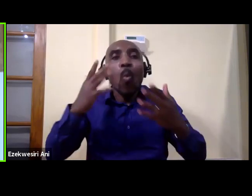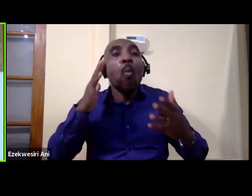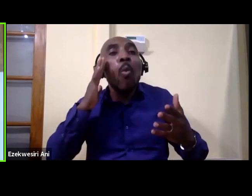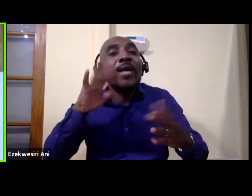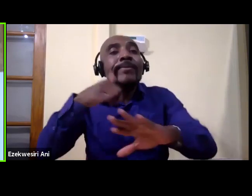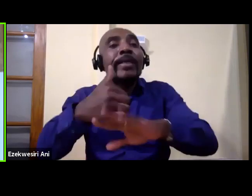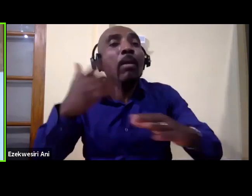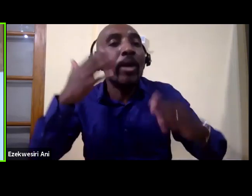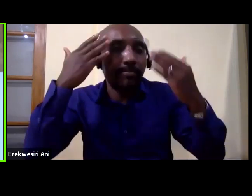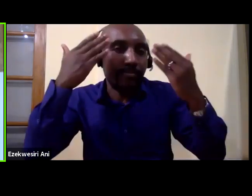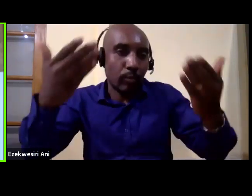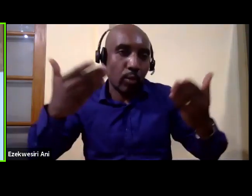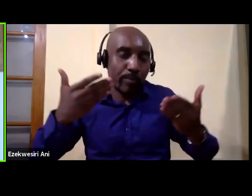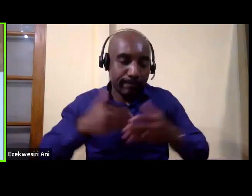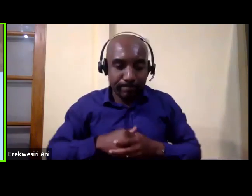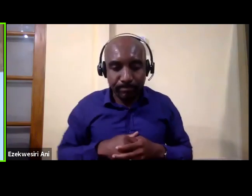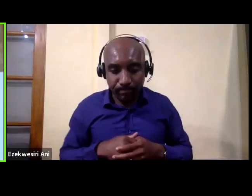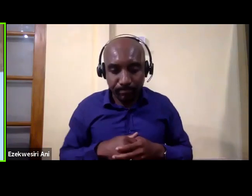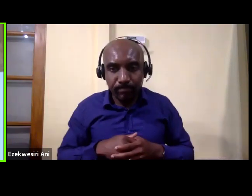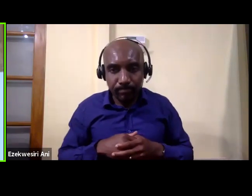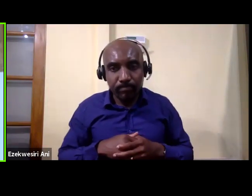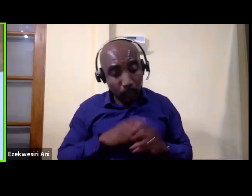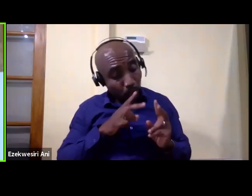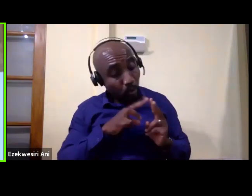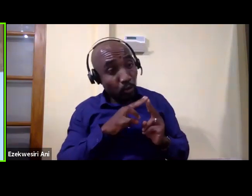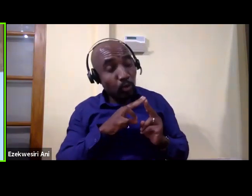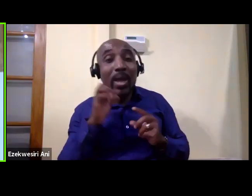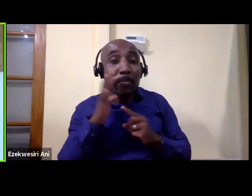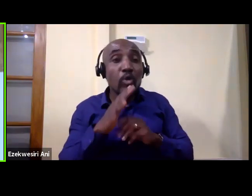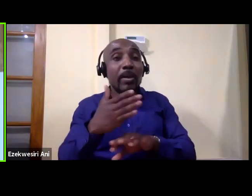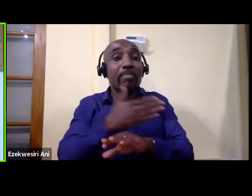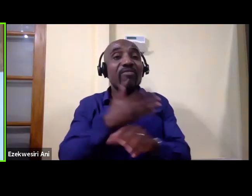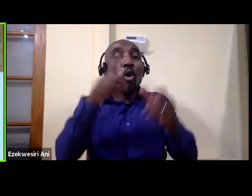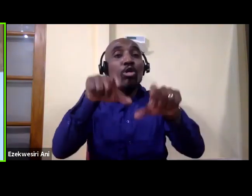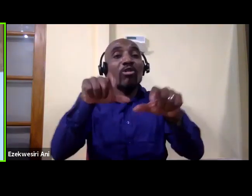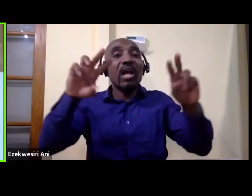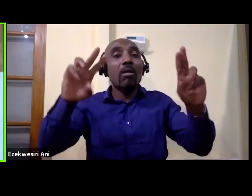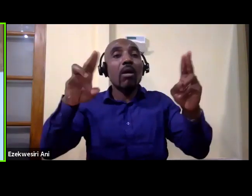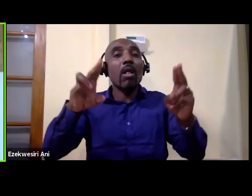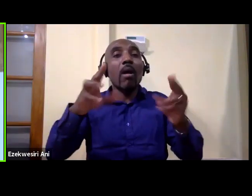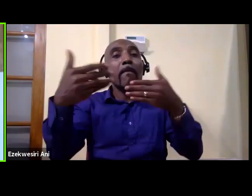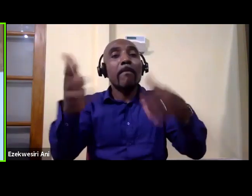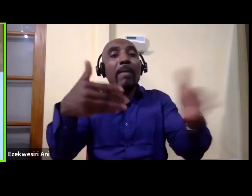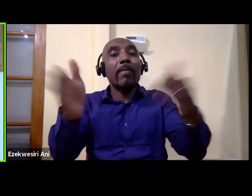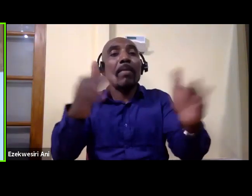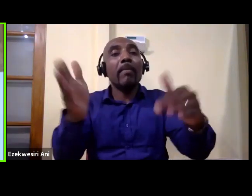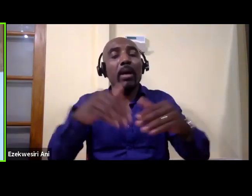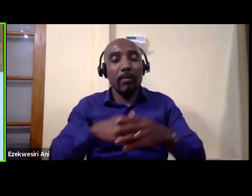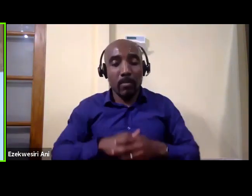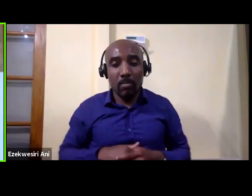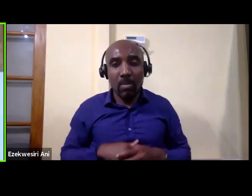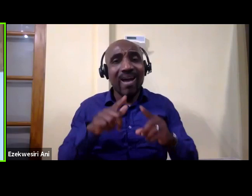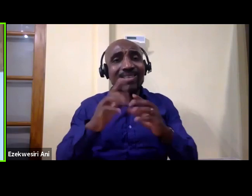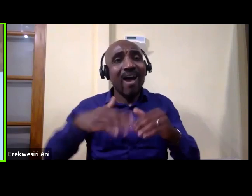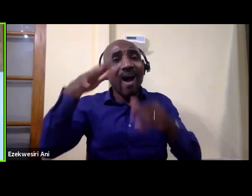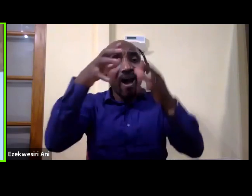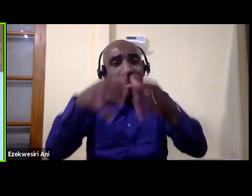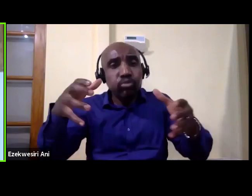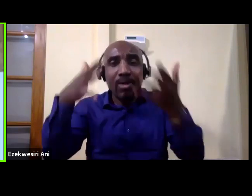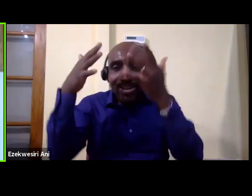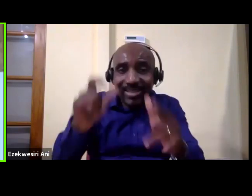operational. So those two things are essential before lockdown is eased, because without high capacity testing and high